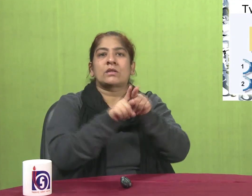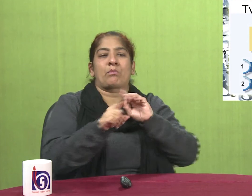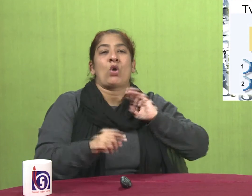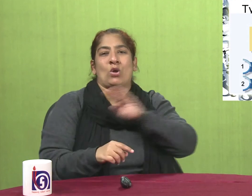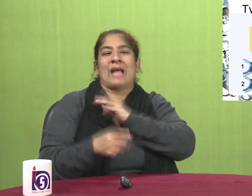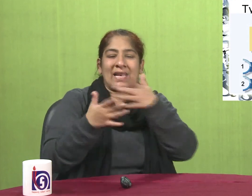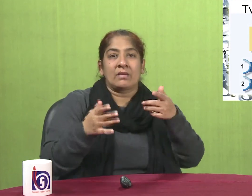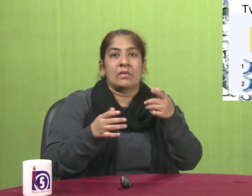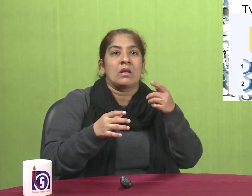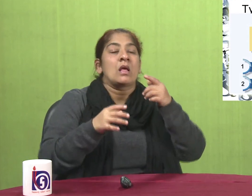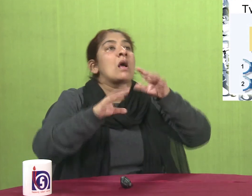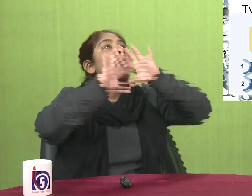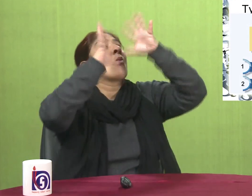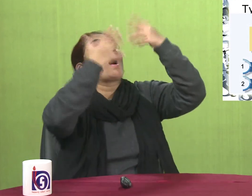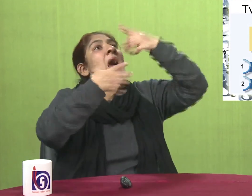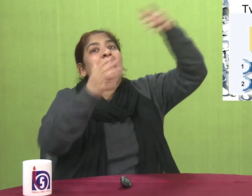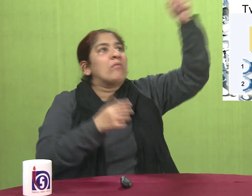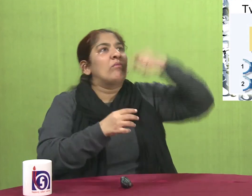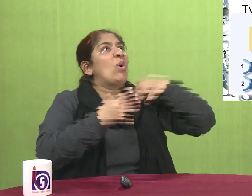second is bonded storage,